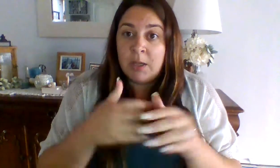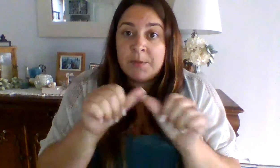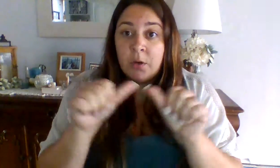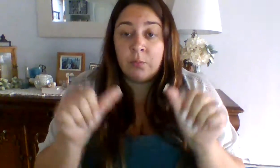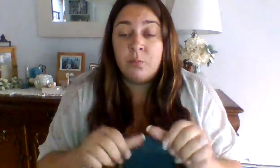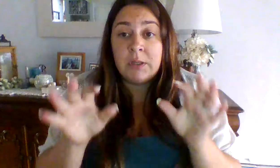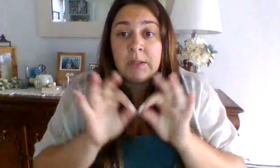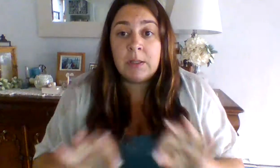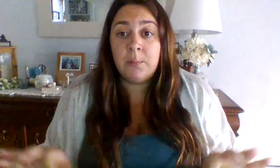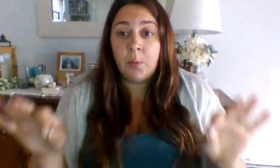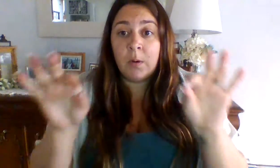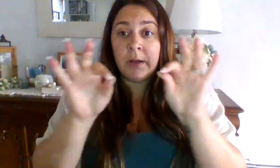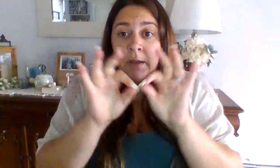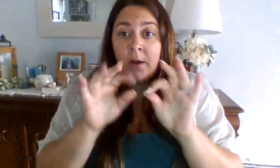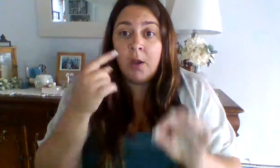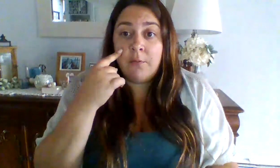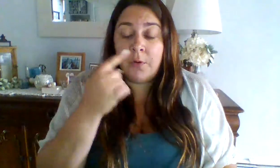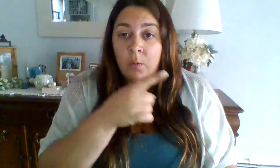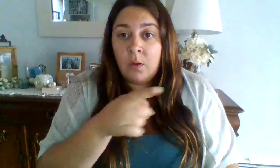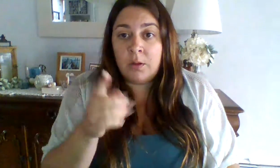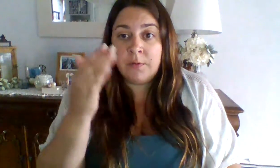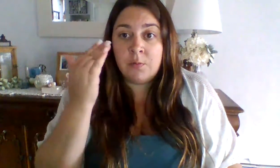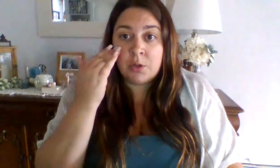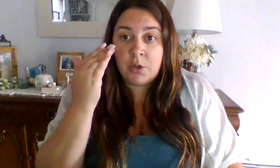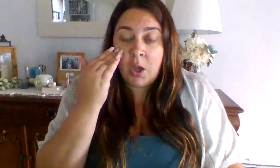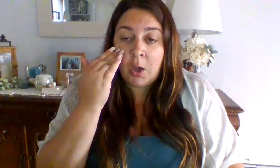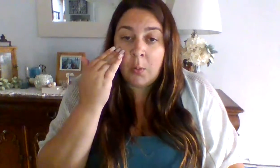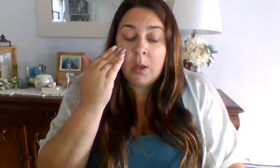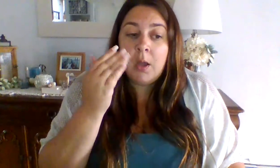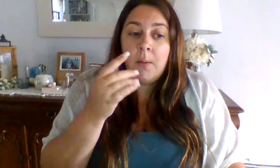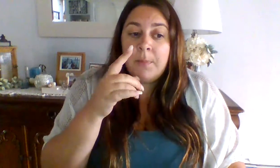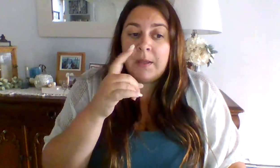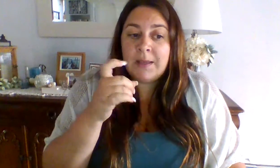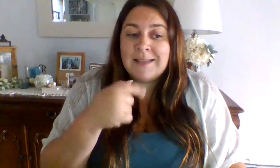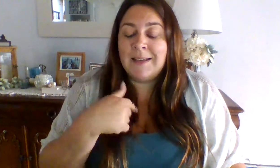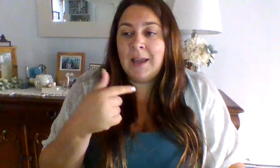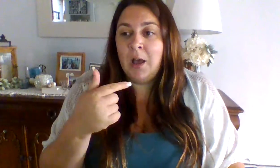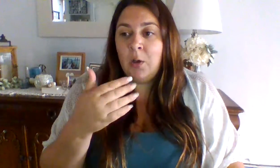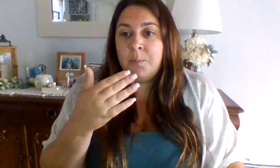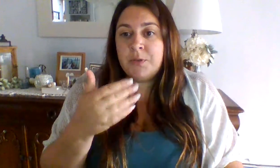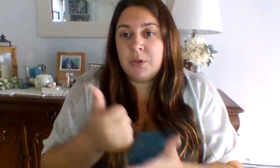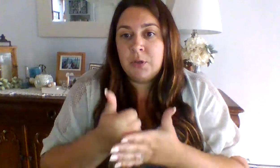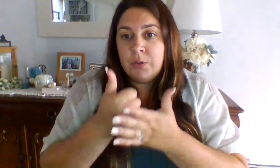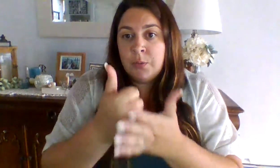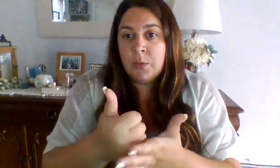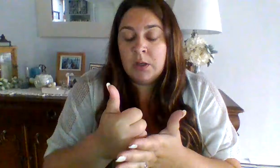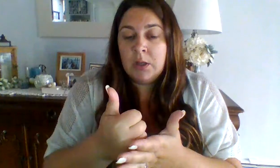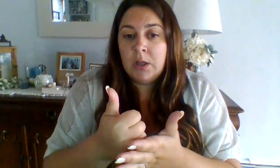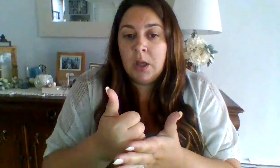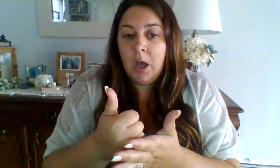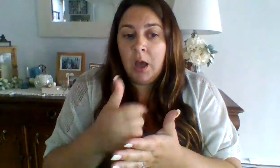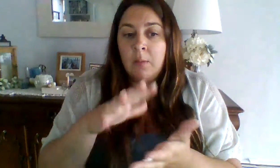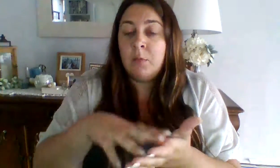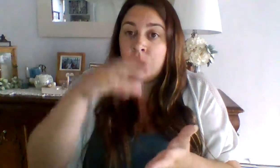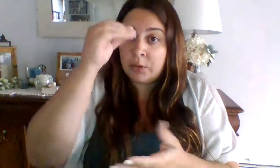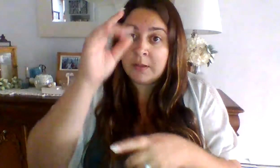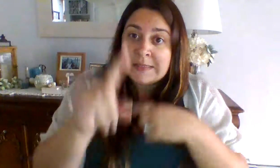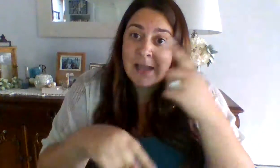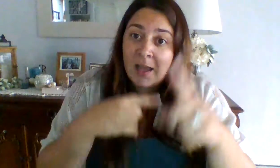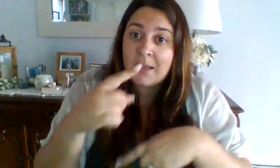shapes are really important for all of you to know because it helps you learn the signs,